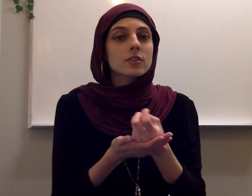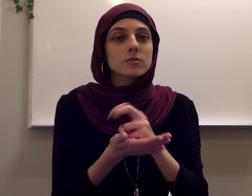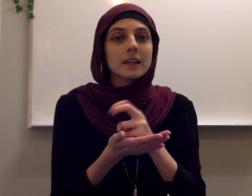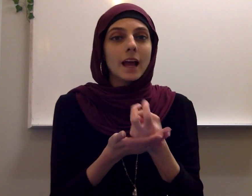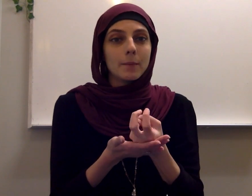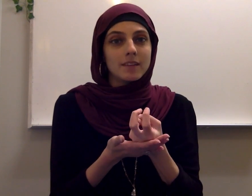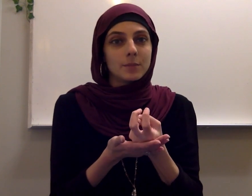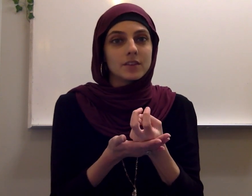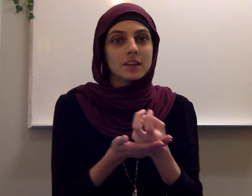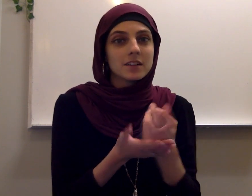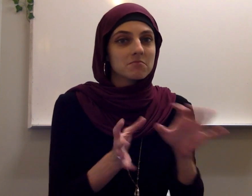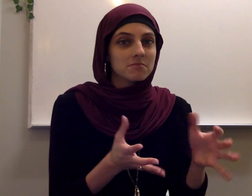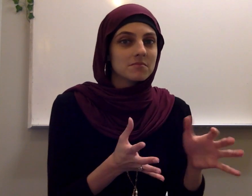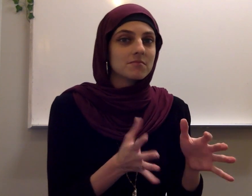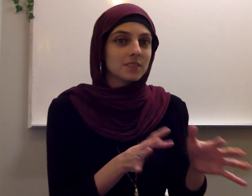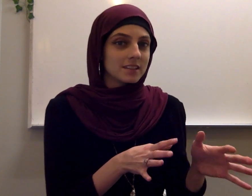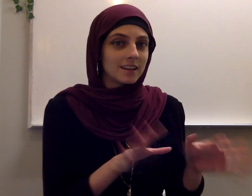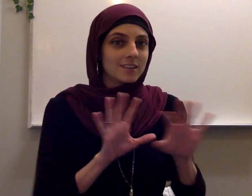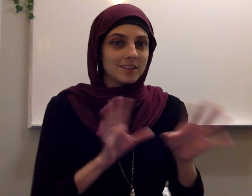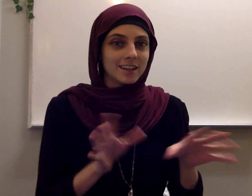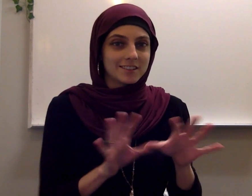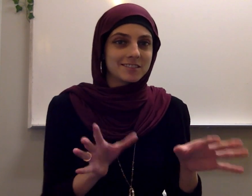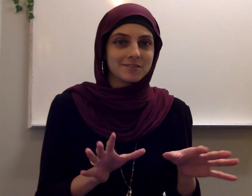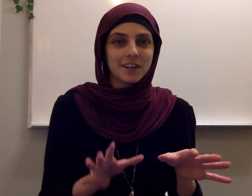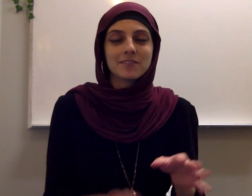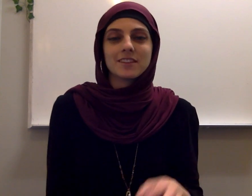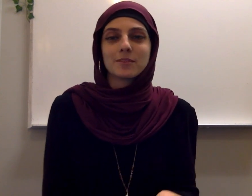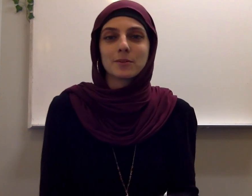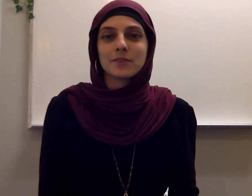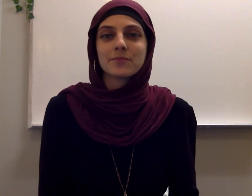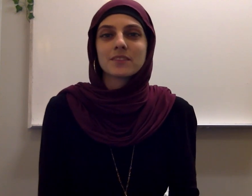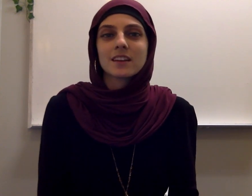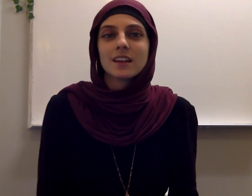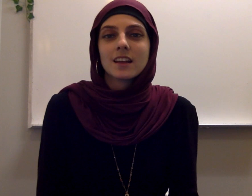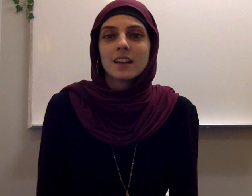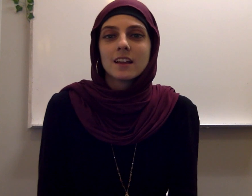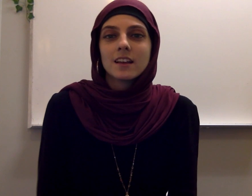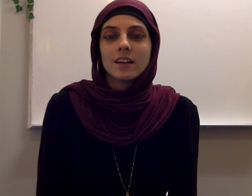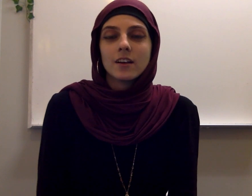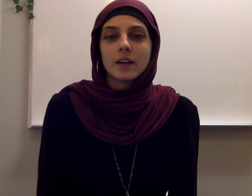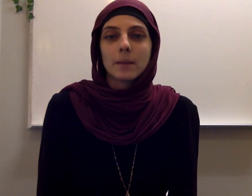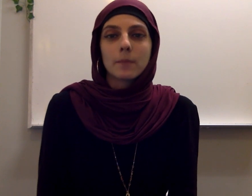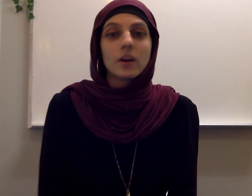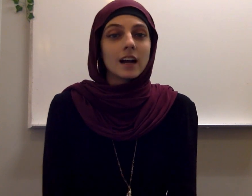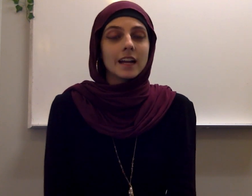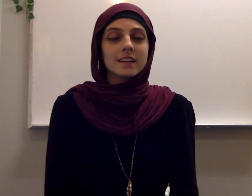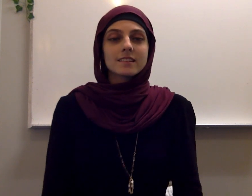mean epilepsy. Context, right? That's important. Okay, bronchitis.